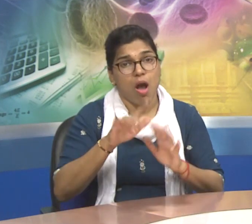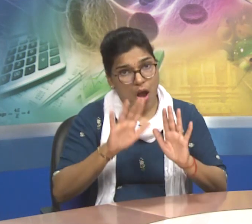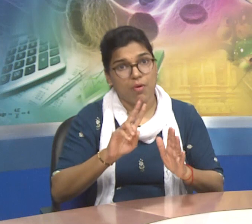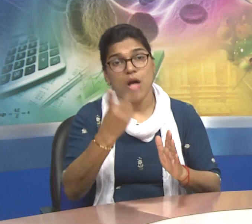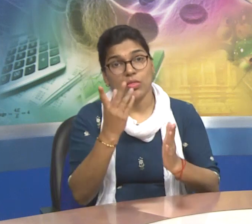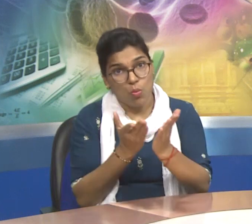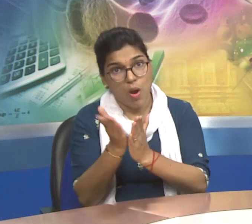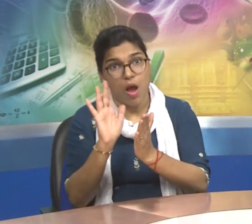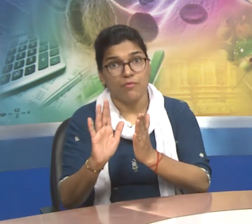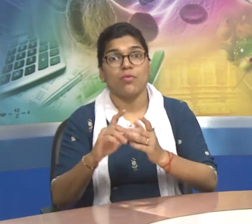The second example,